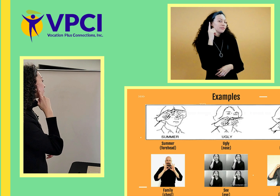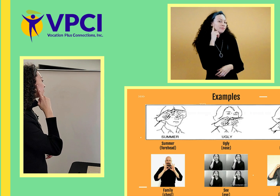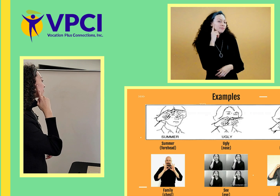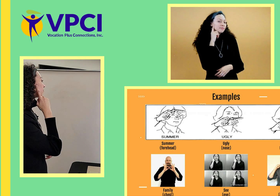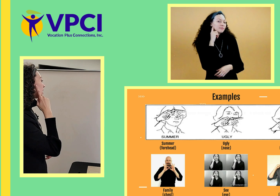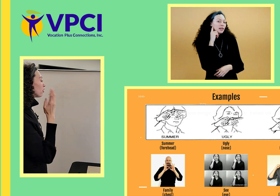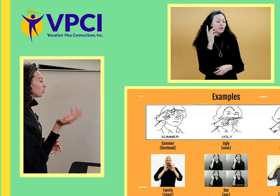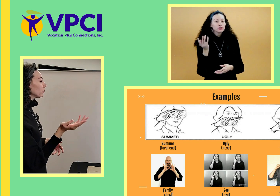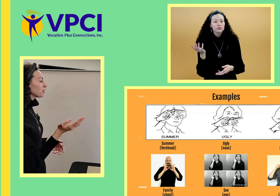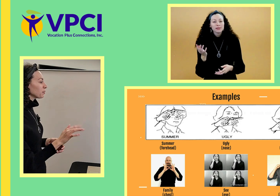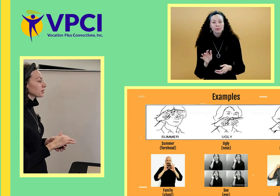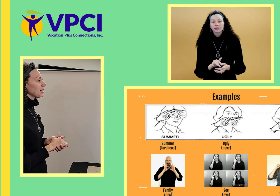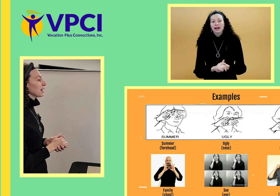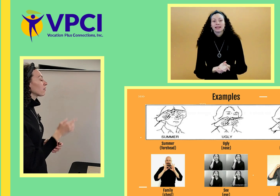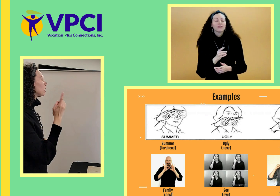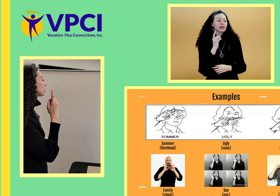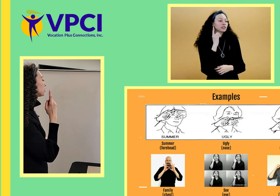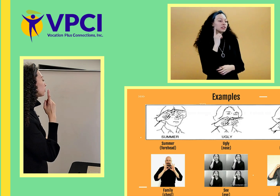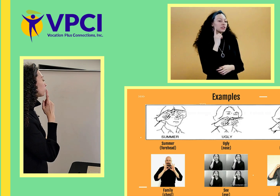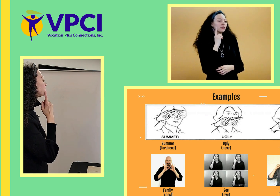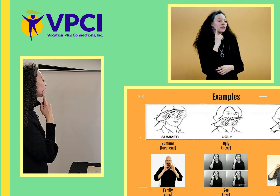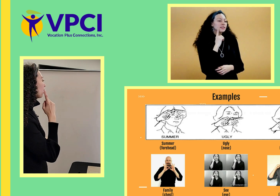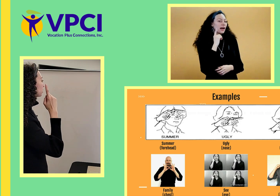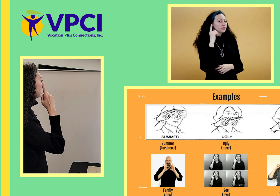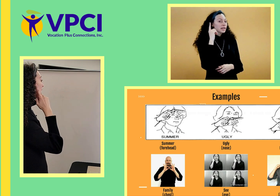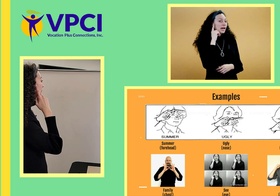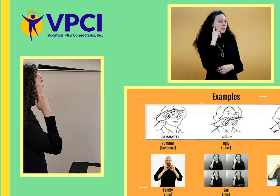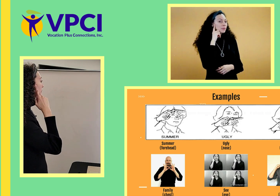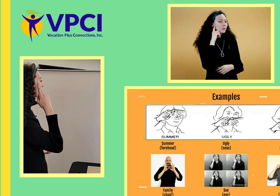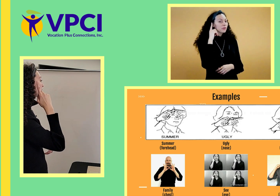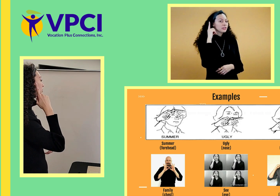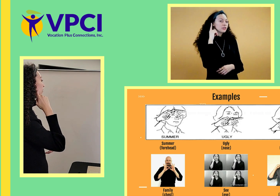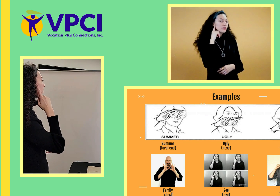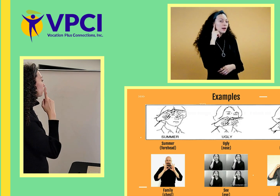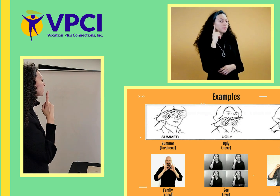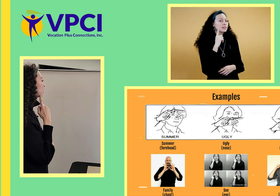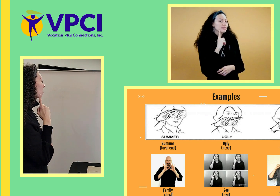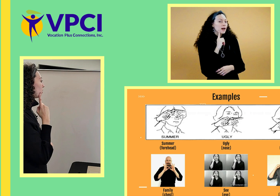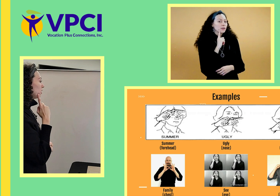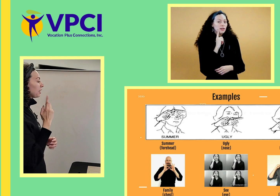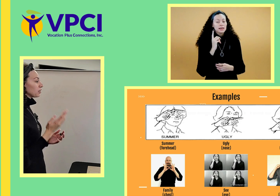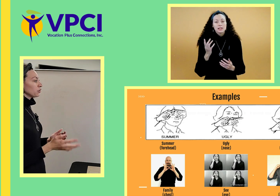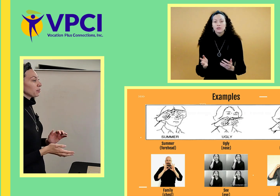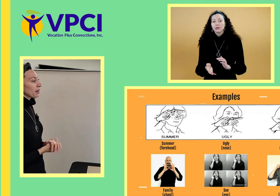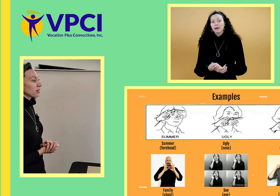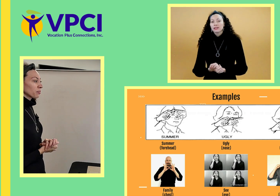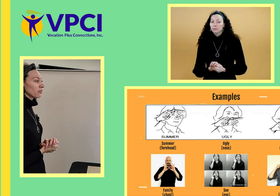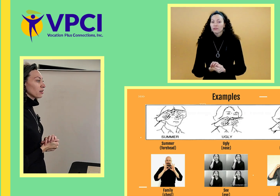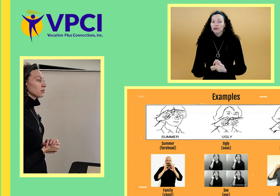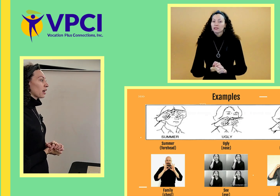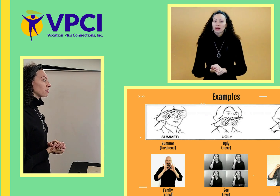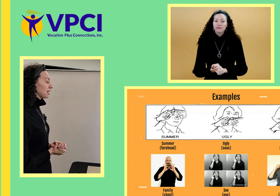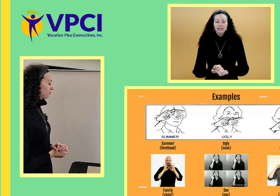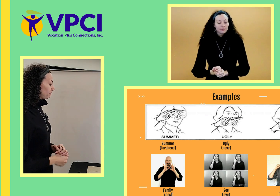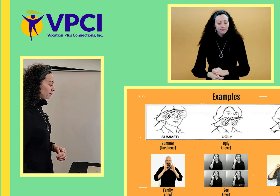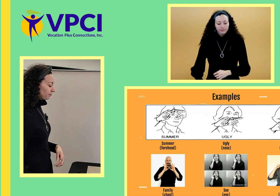deaf. There's 2 ways people sign deaf. They usually do down to up, or they do up to down. It's usually based on